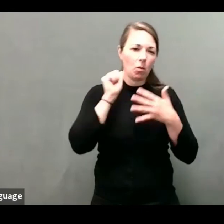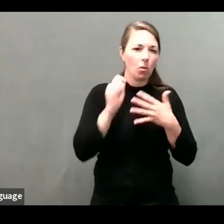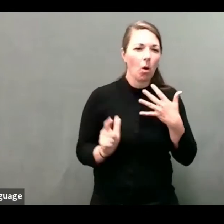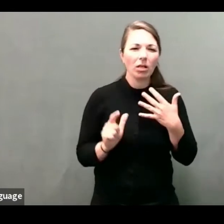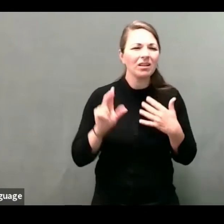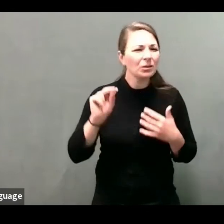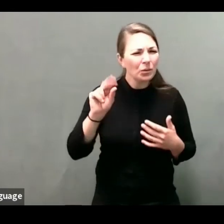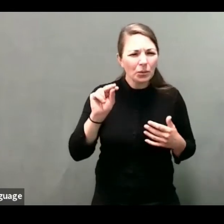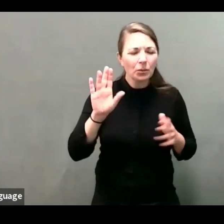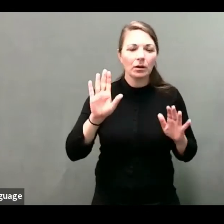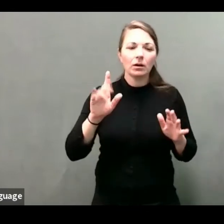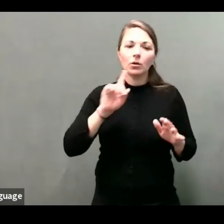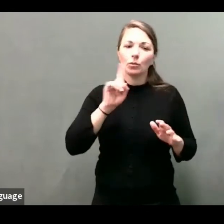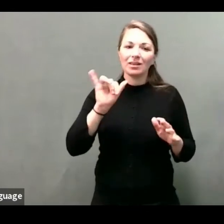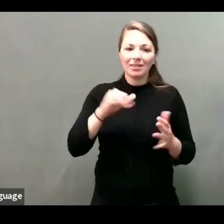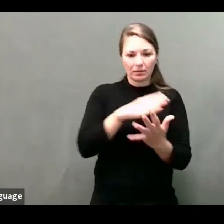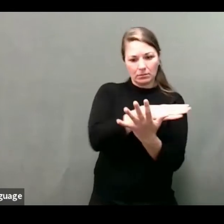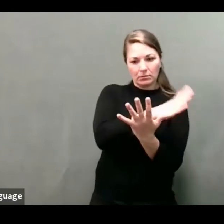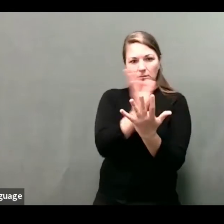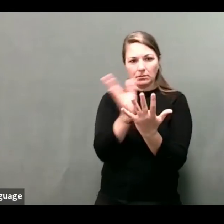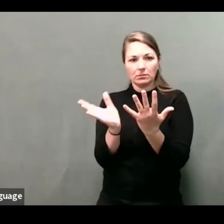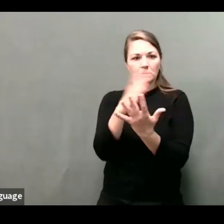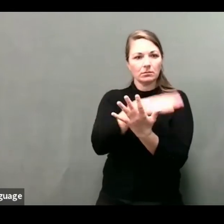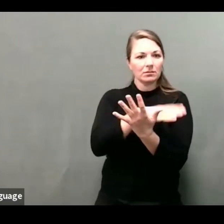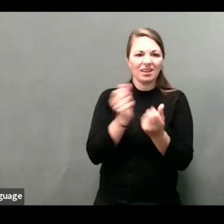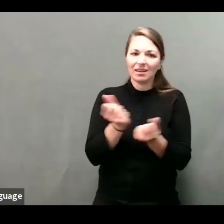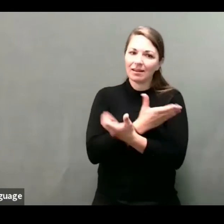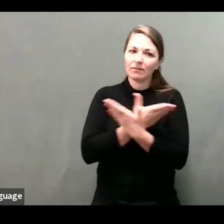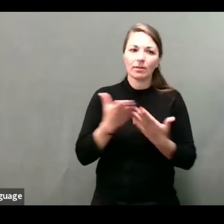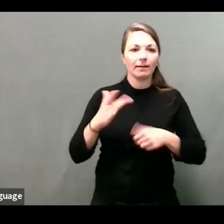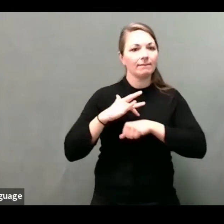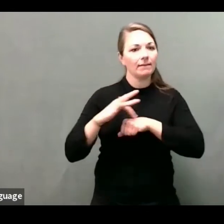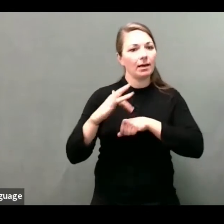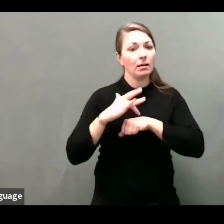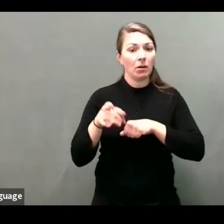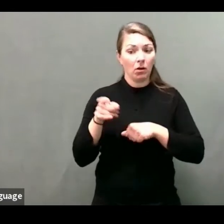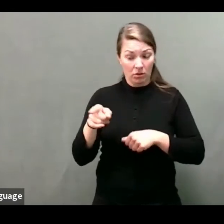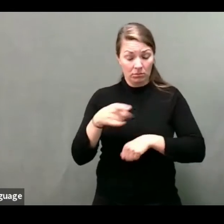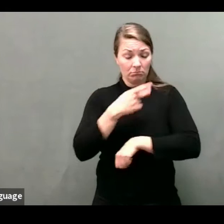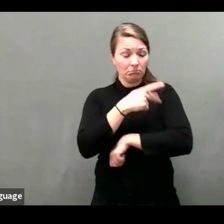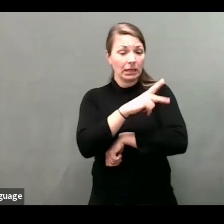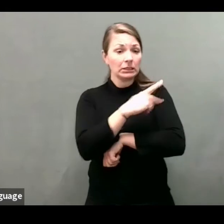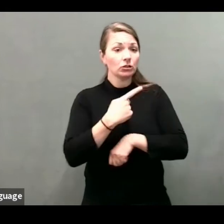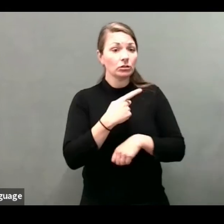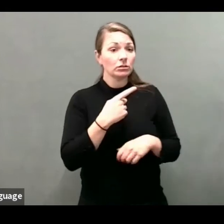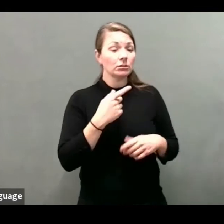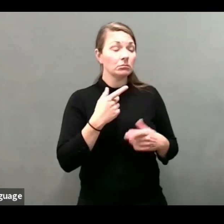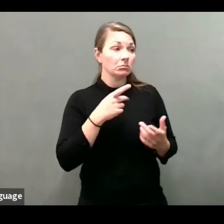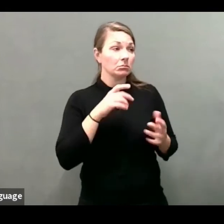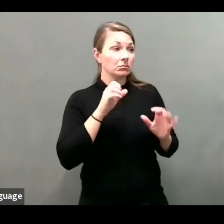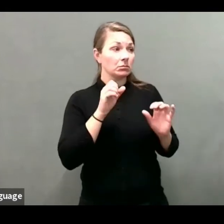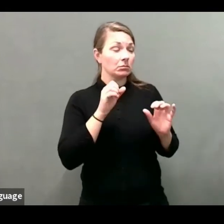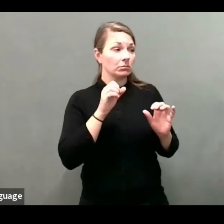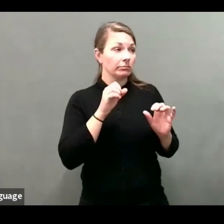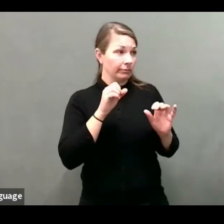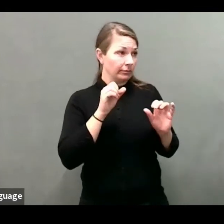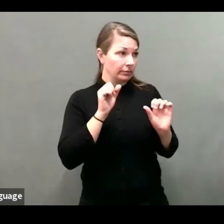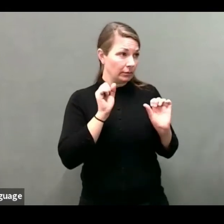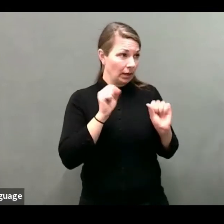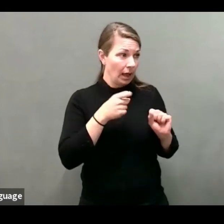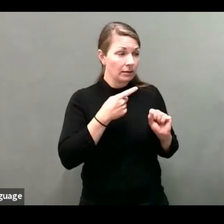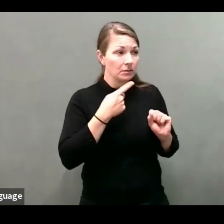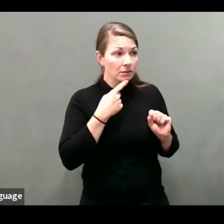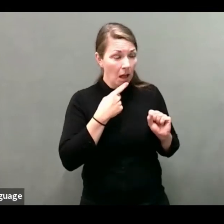of medical care that's available to the patient. And they're able to say both at the beginning of the exam and during the